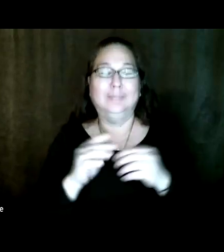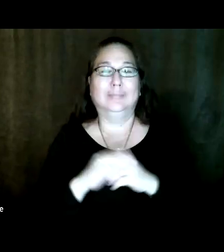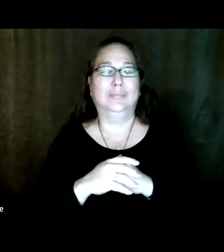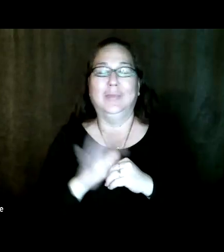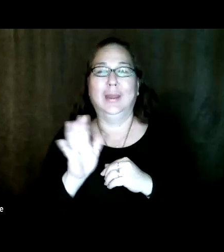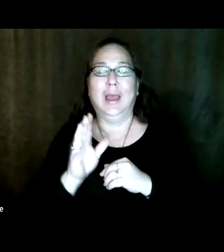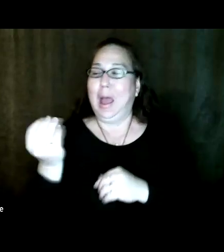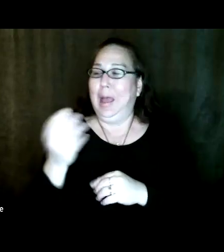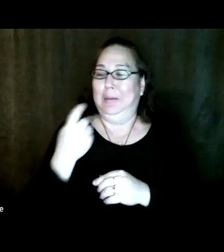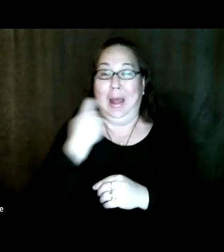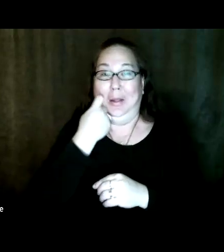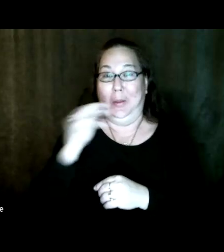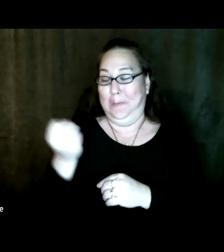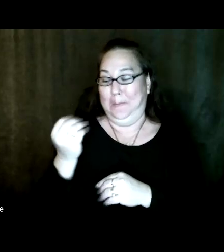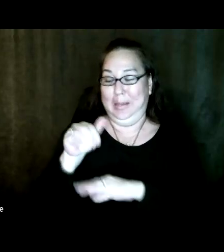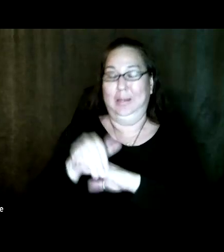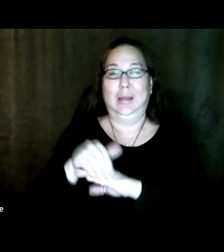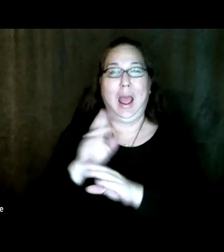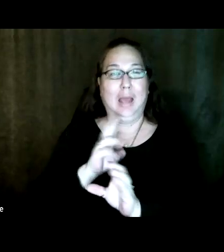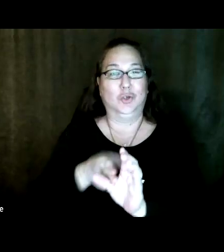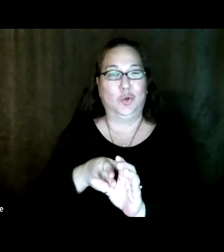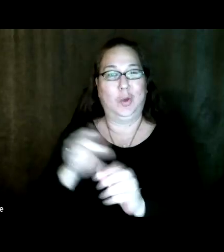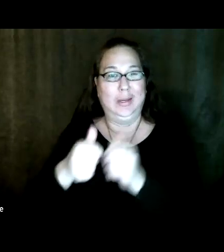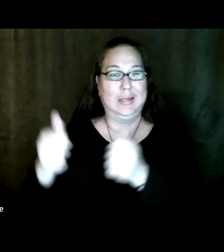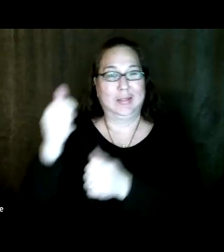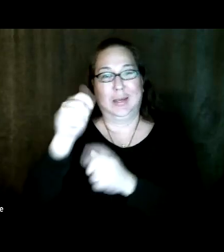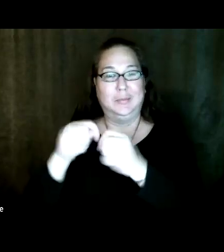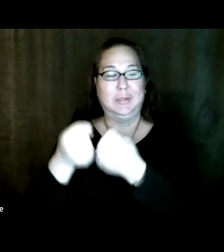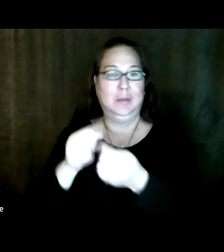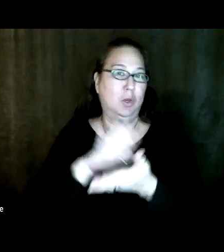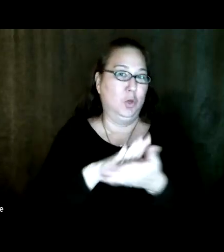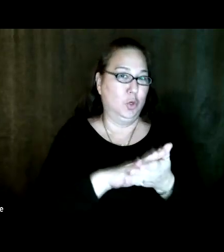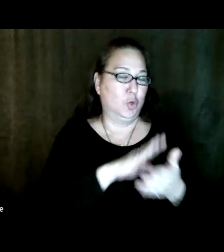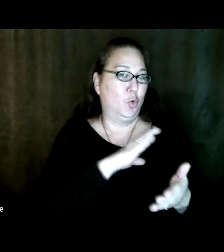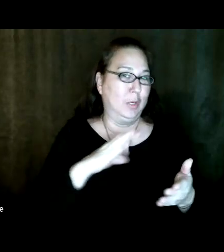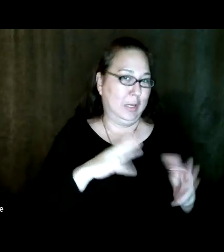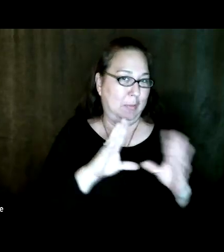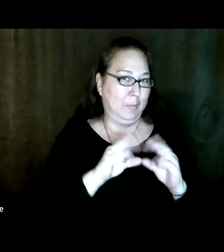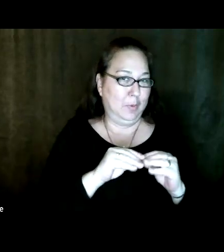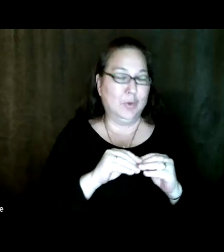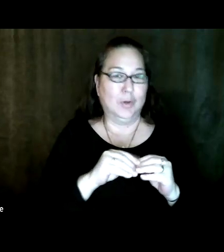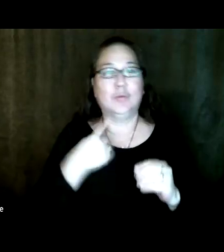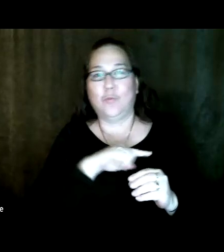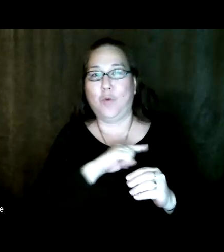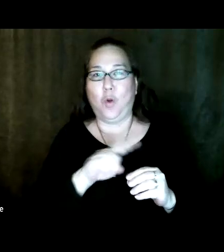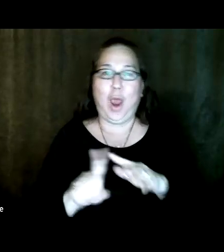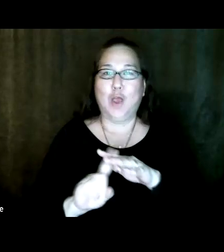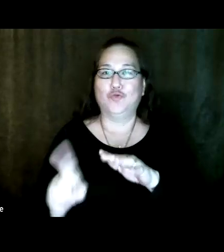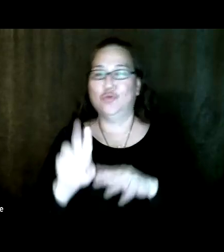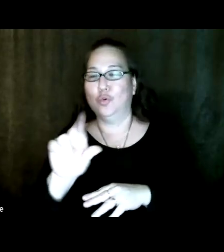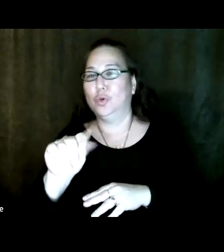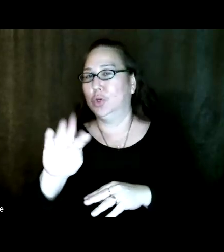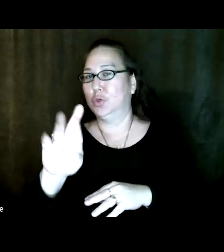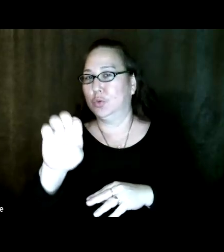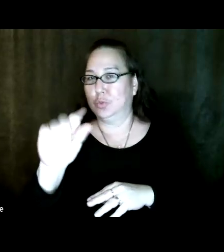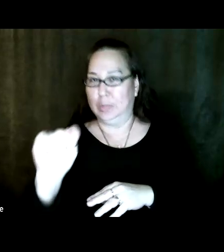Last Monday night, I joined members of my executive team and school committee members at a retreat here at the bowling building. It was a productive evening that